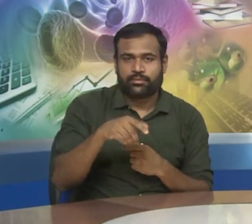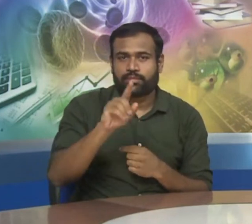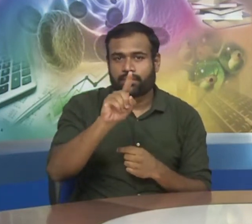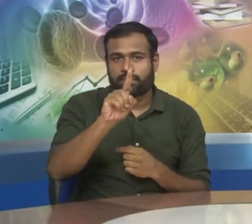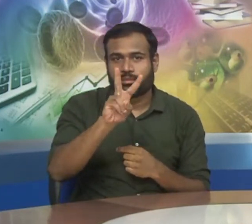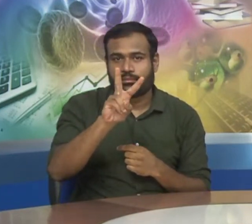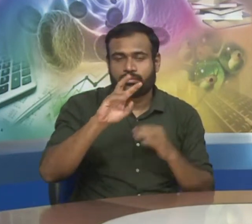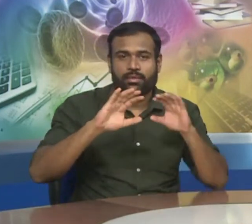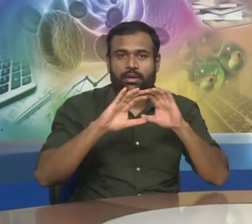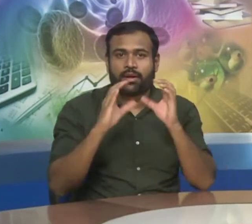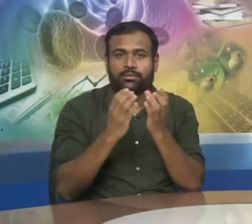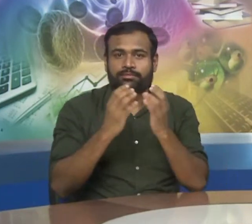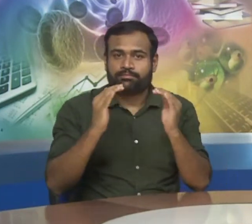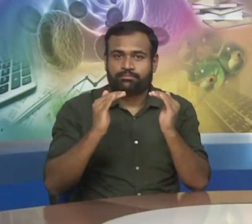Code 317,